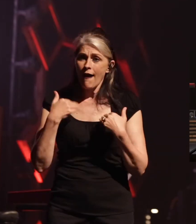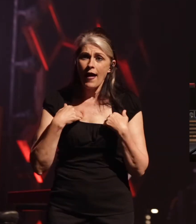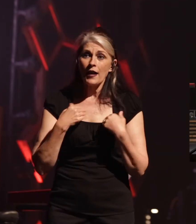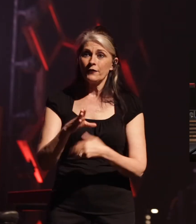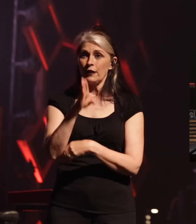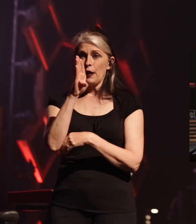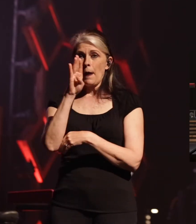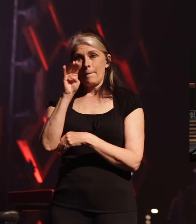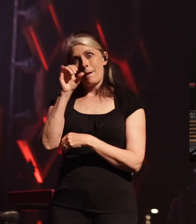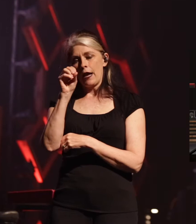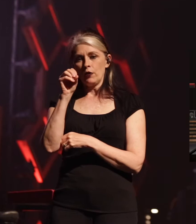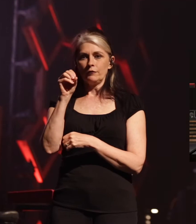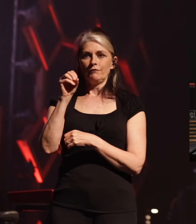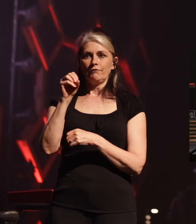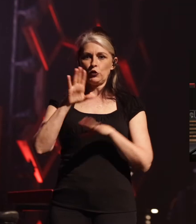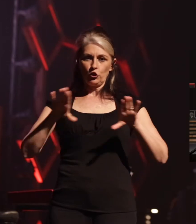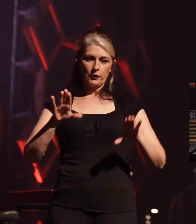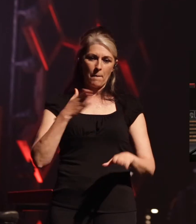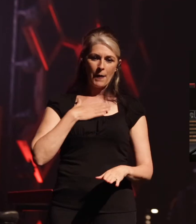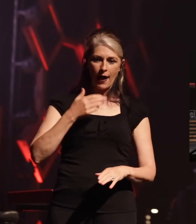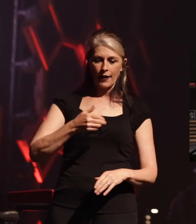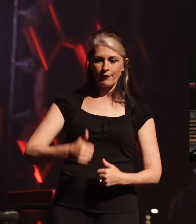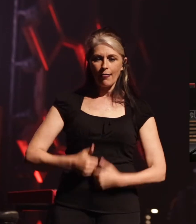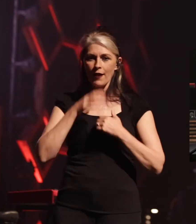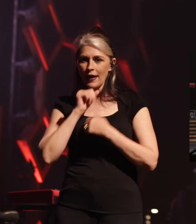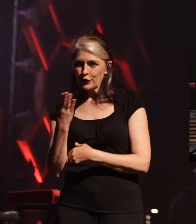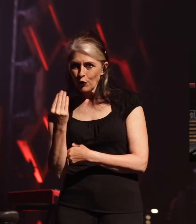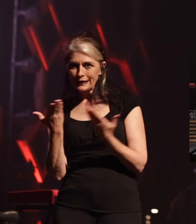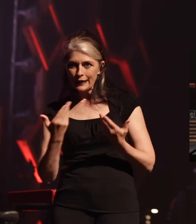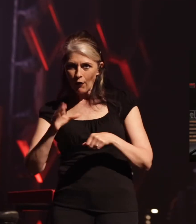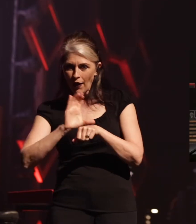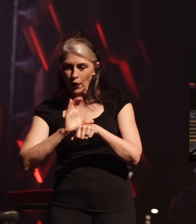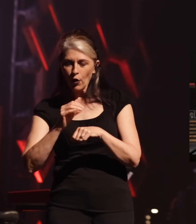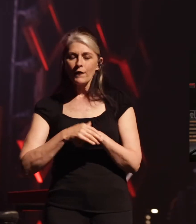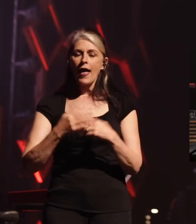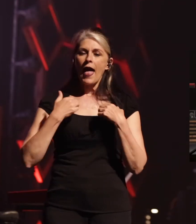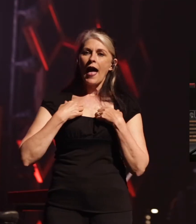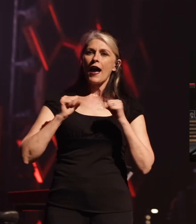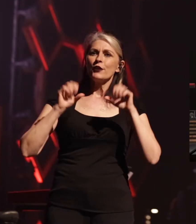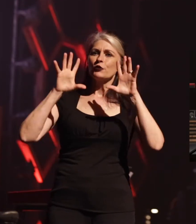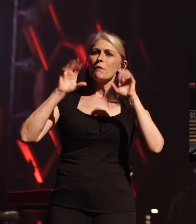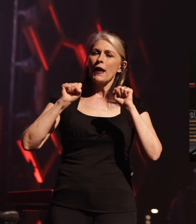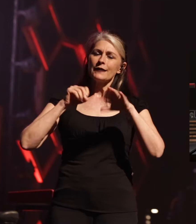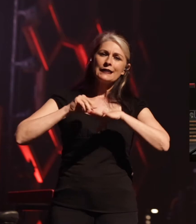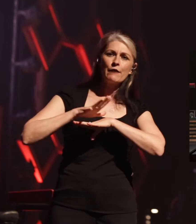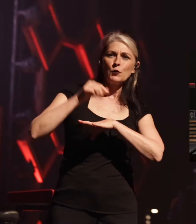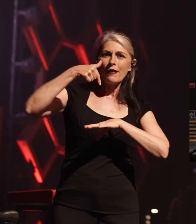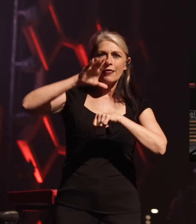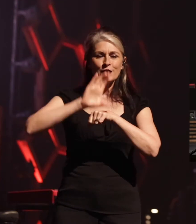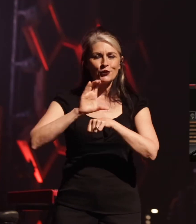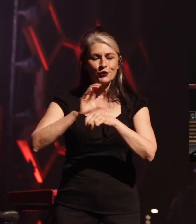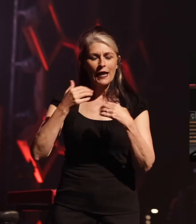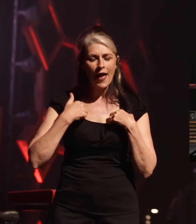children, just like in my life since I was 14 years old here at the Grove, they've had tremendous influence in this church, in